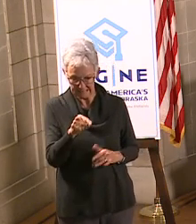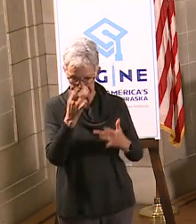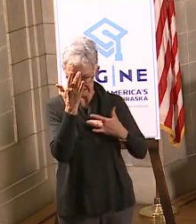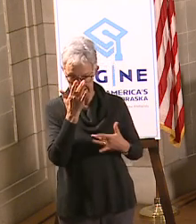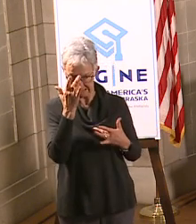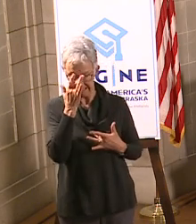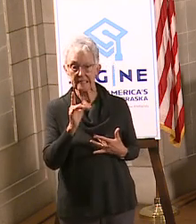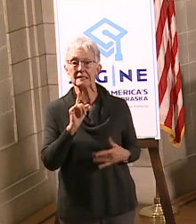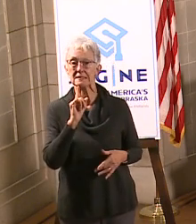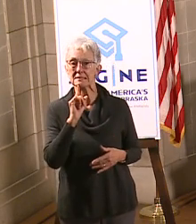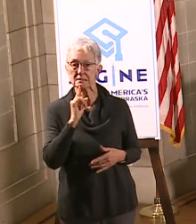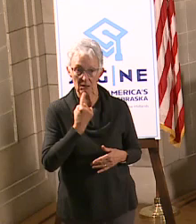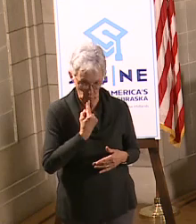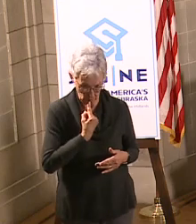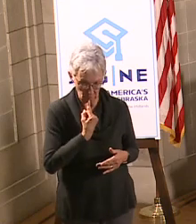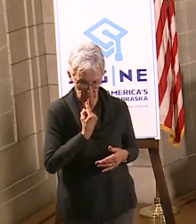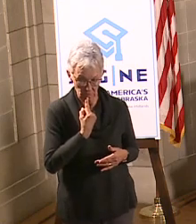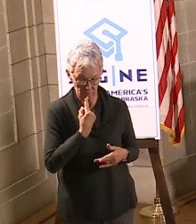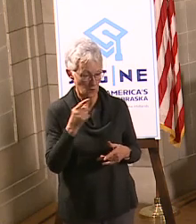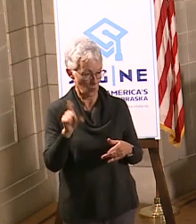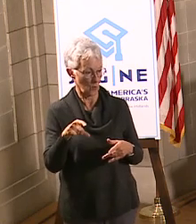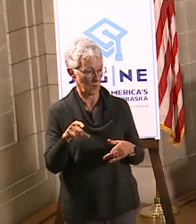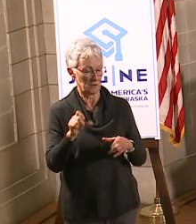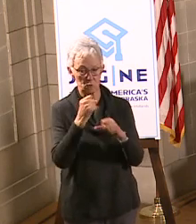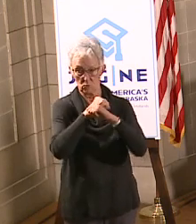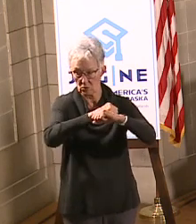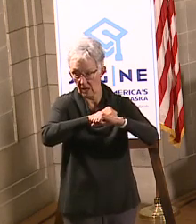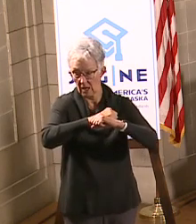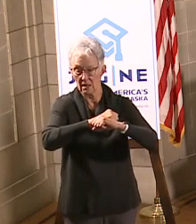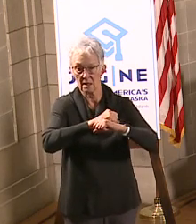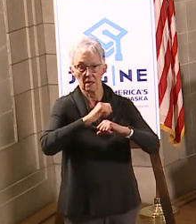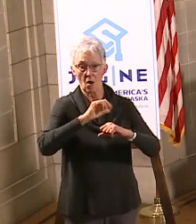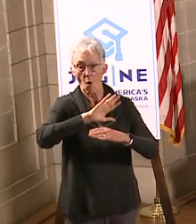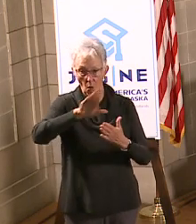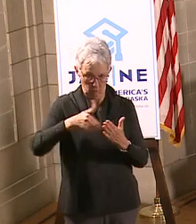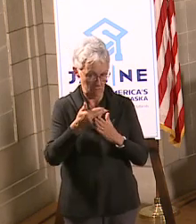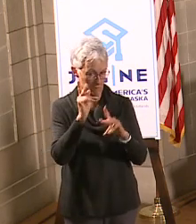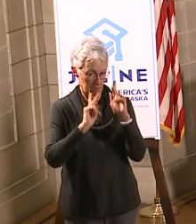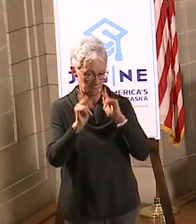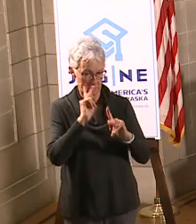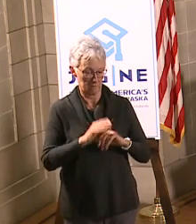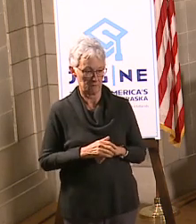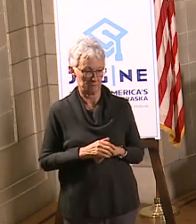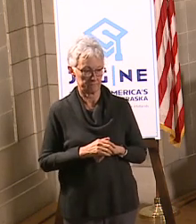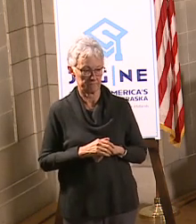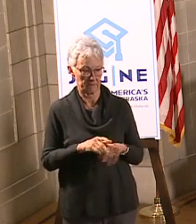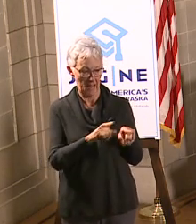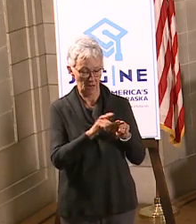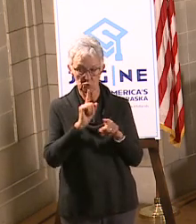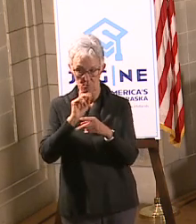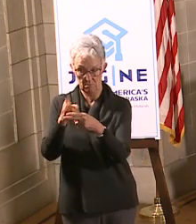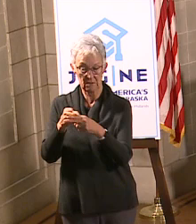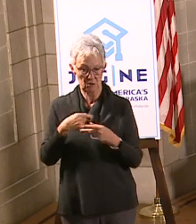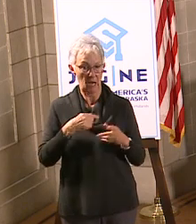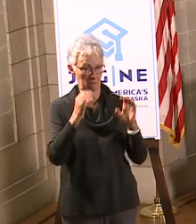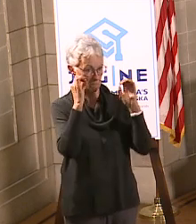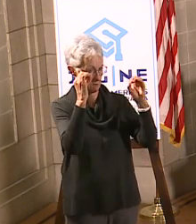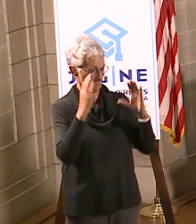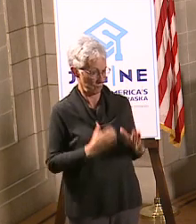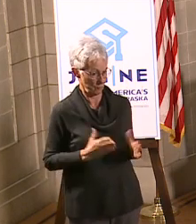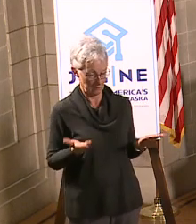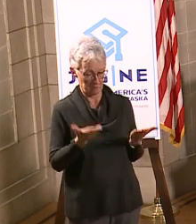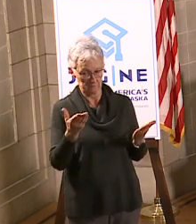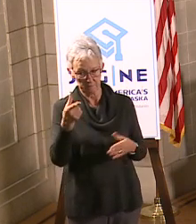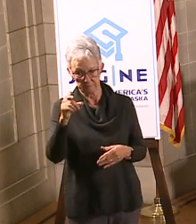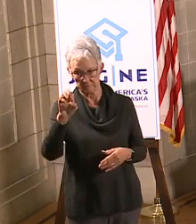people around us who are the most vulnerable. As you mentioned, I am a teacher at Gearing Public Schools, and